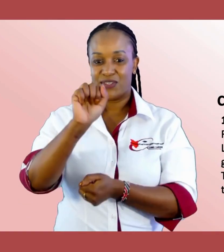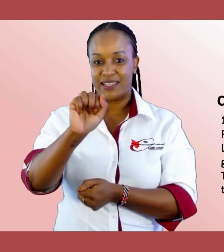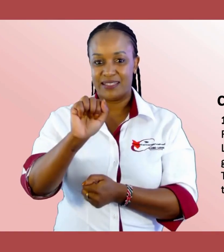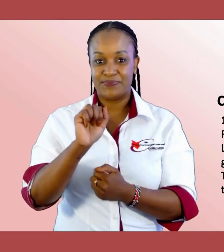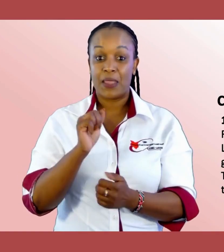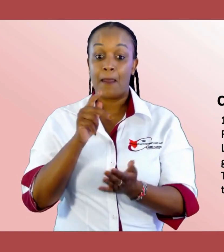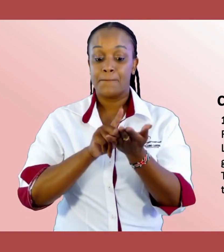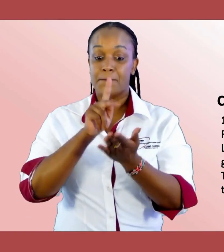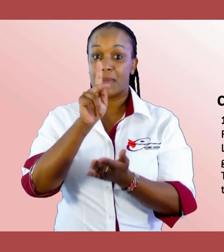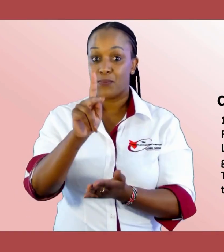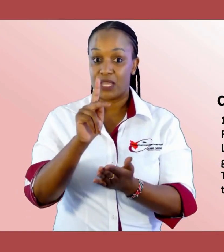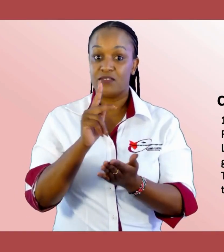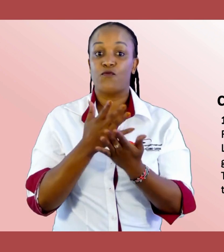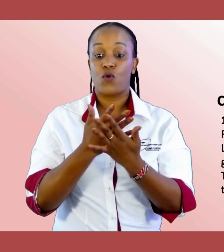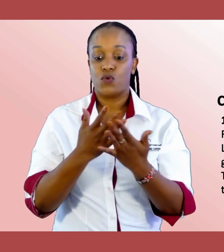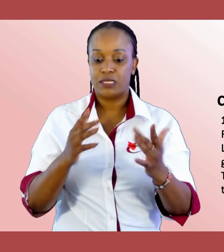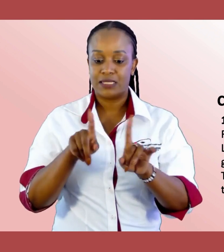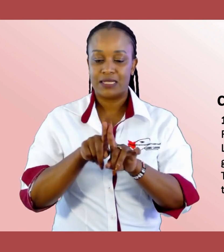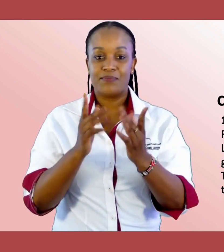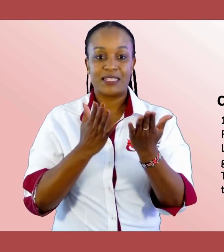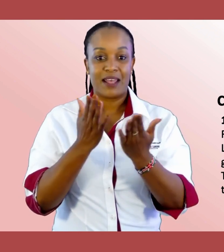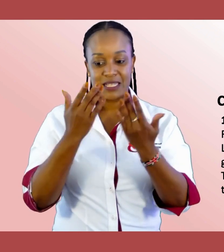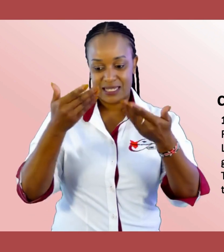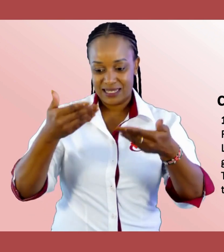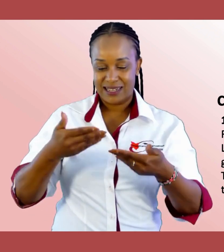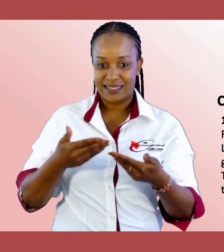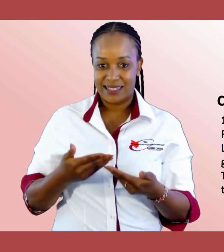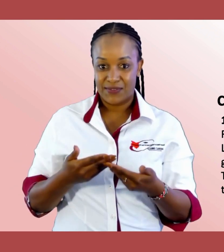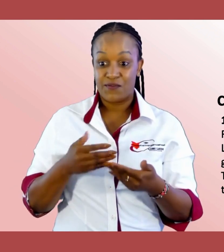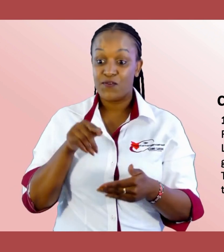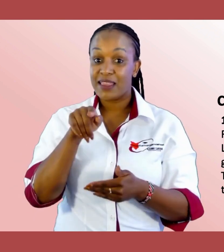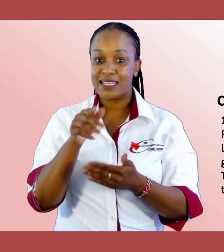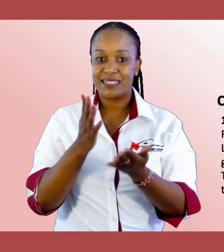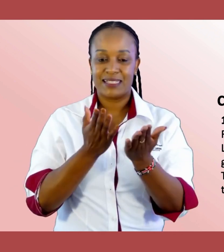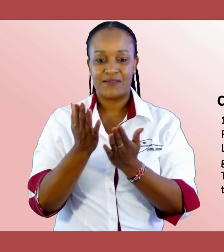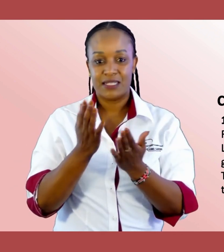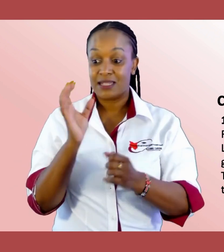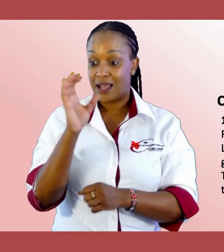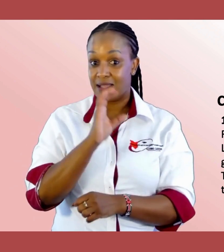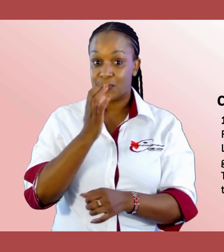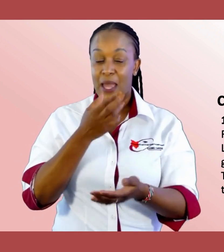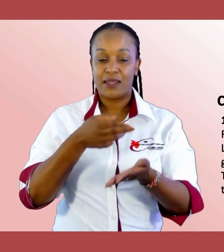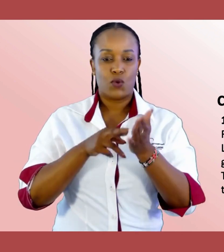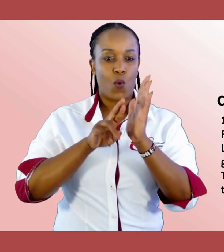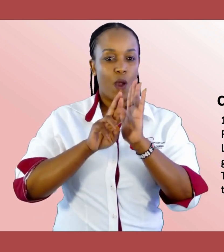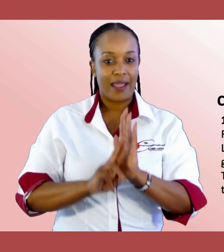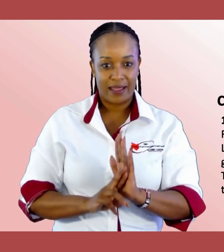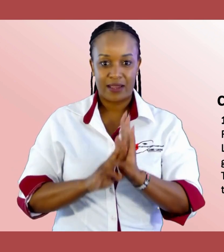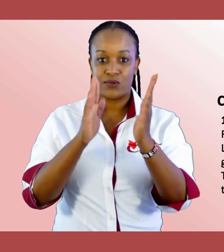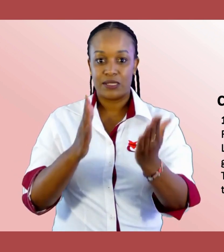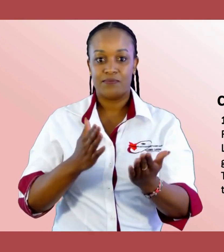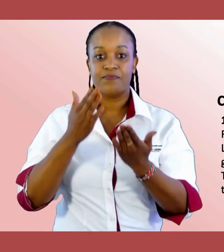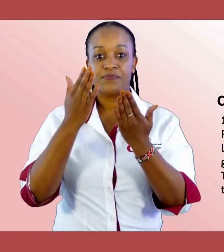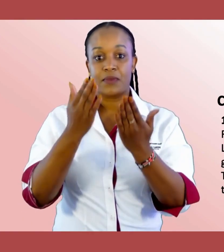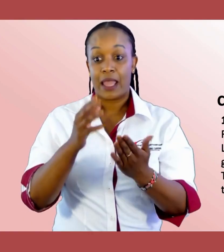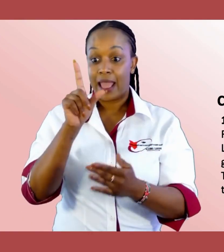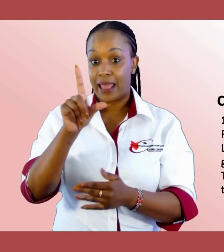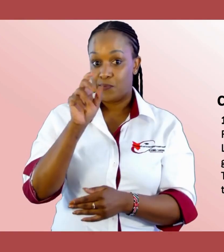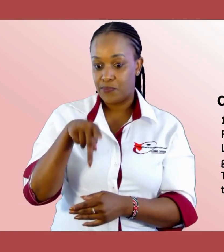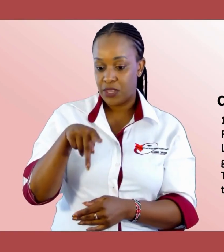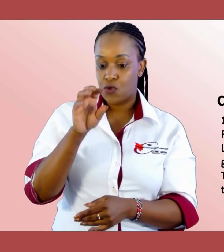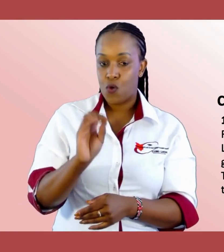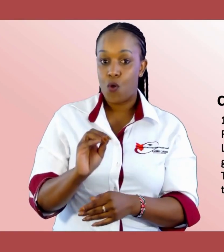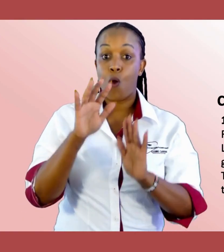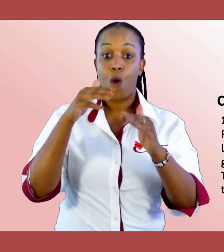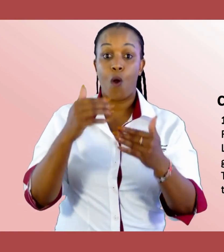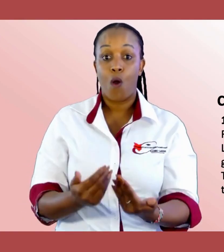15. Payment for goods and services received. For this service, the customer is required to submit an